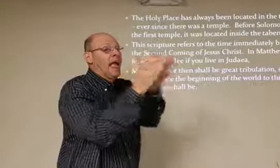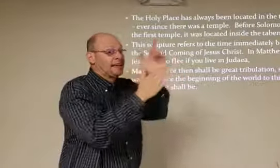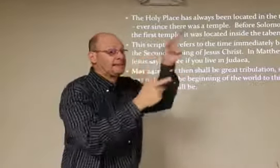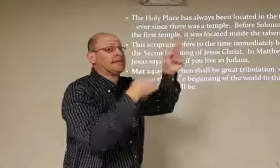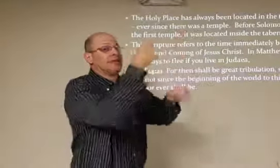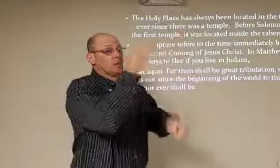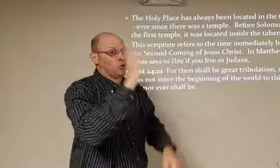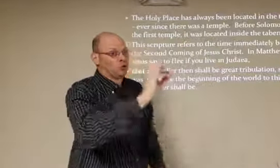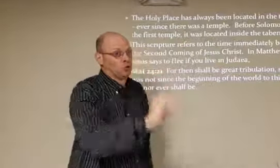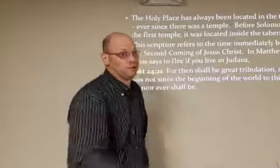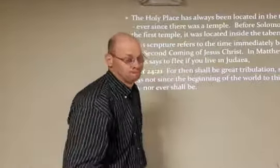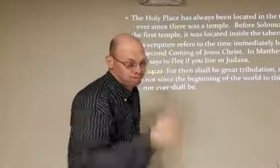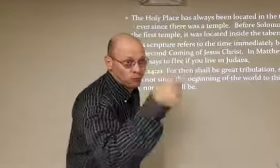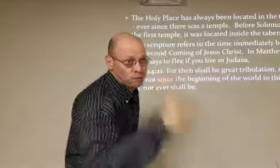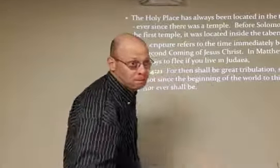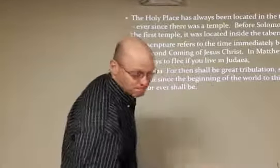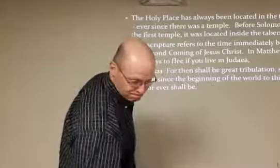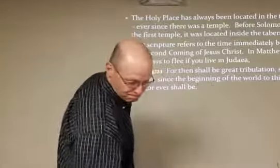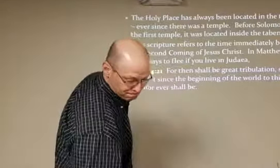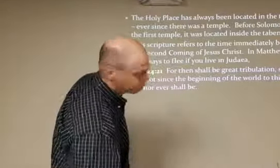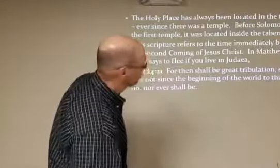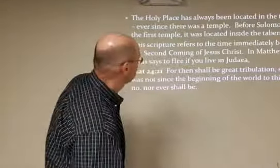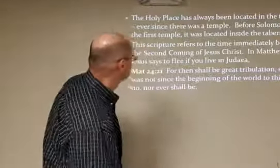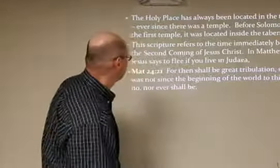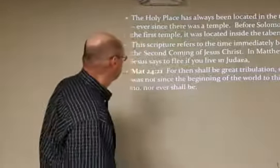The scripture says, ask and He will do it.